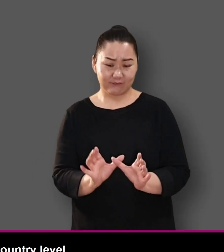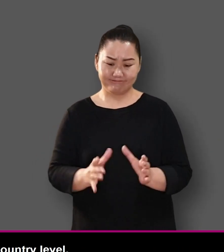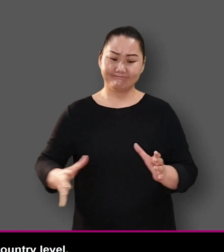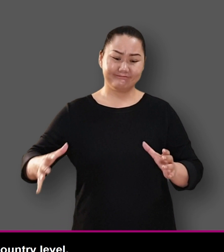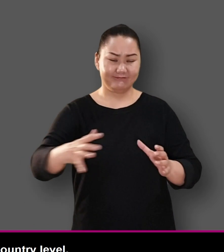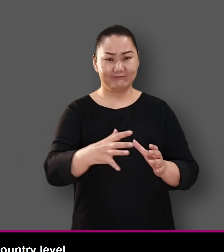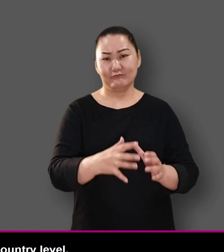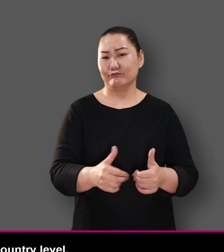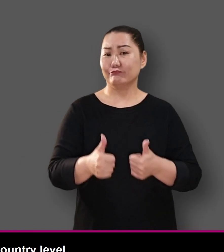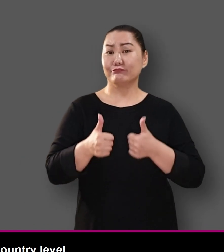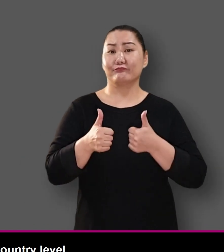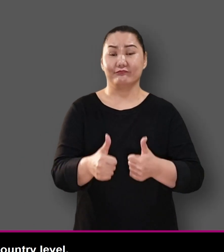at the country level.